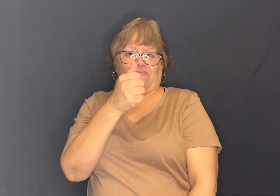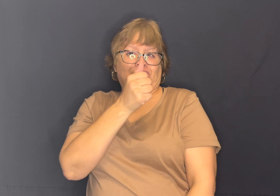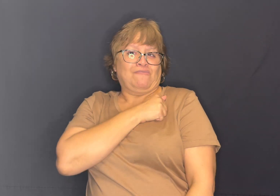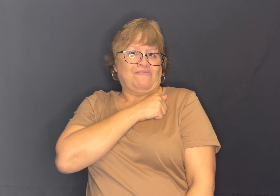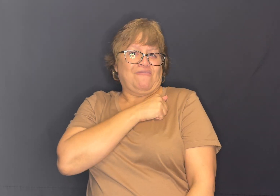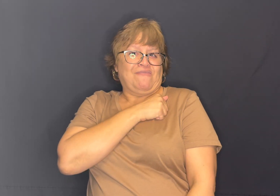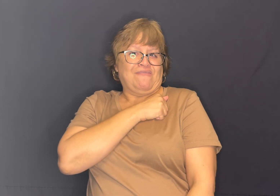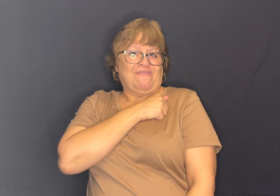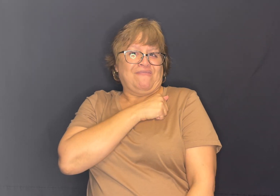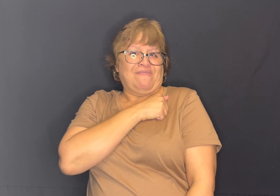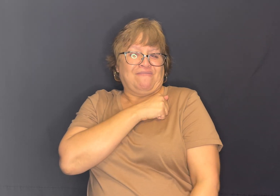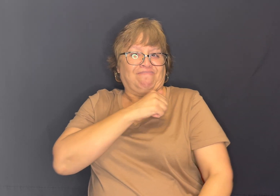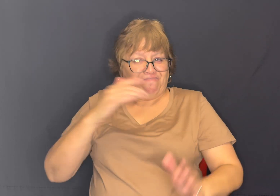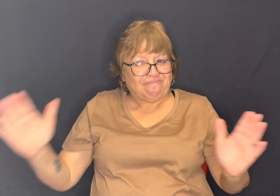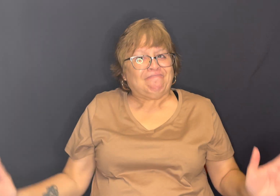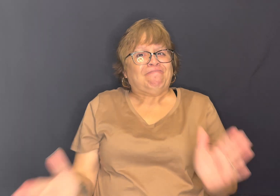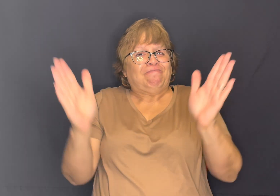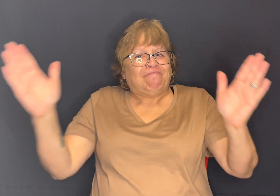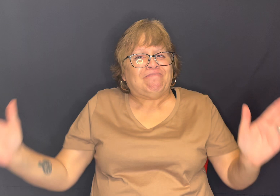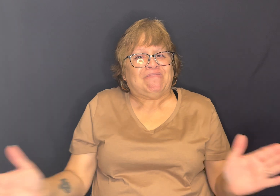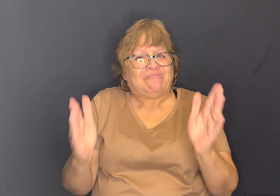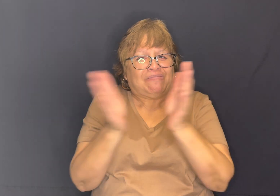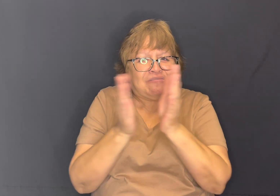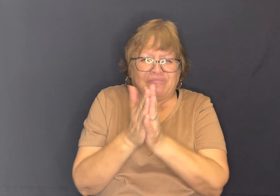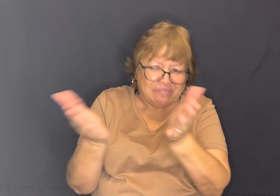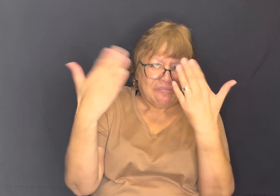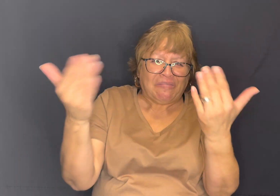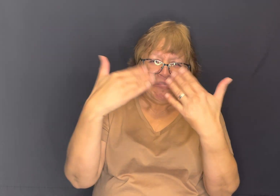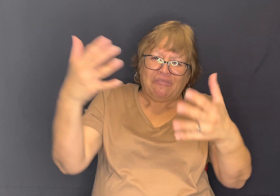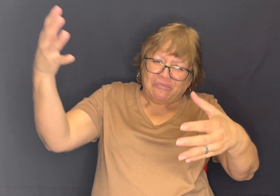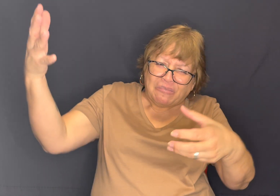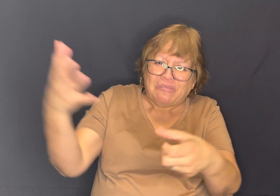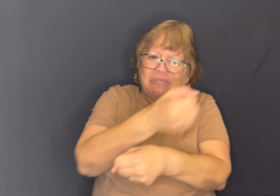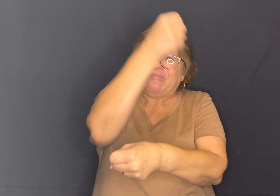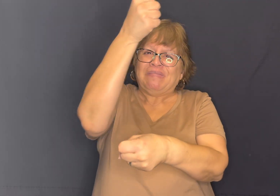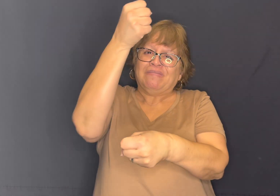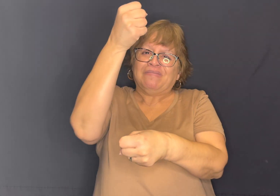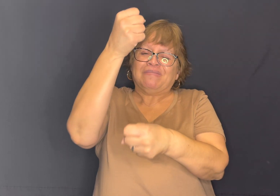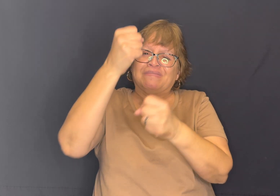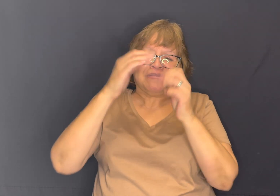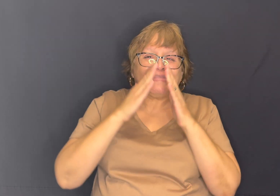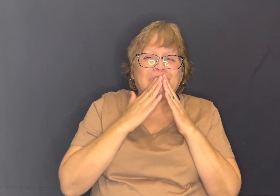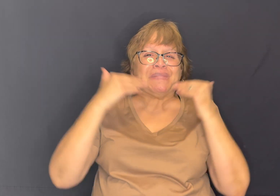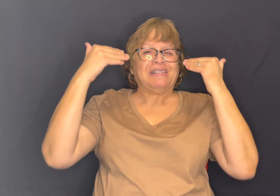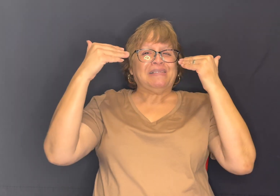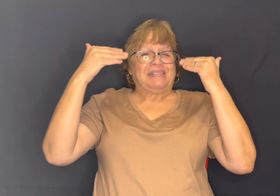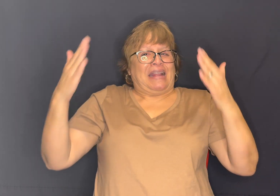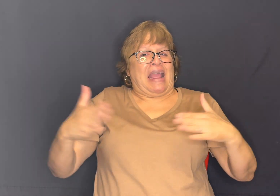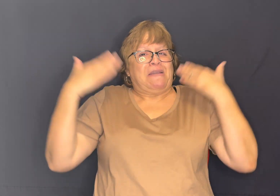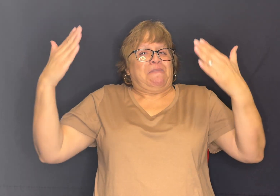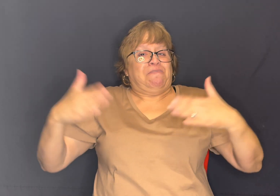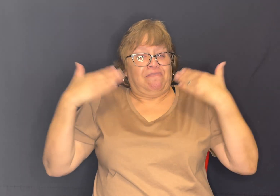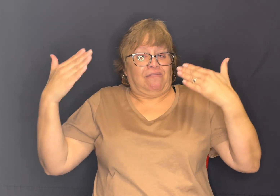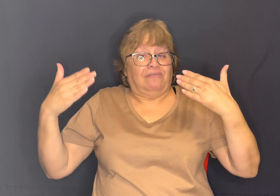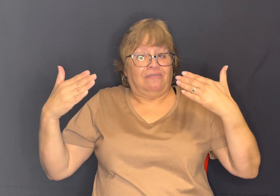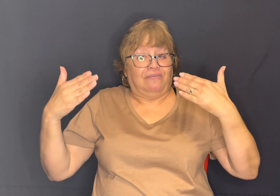Positive. Positive attitude. Encouragement. Come on, we're going to win. Smile,